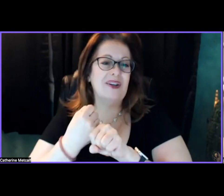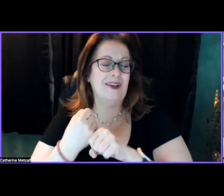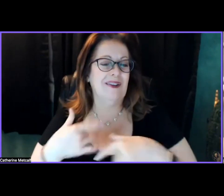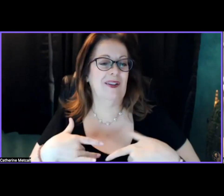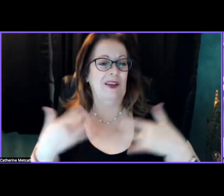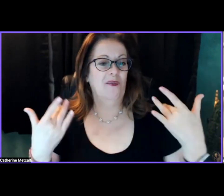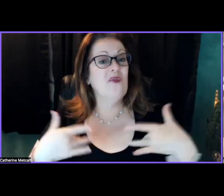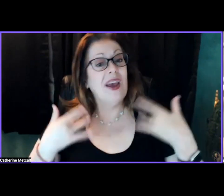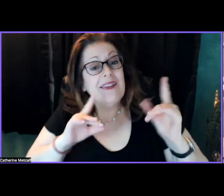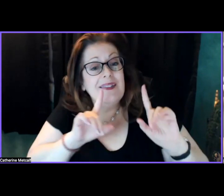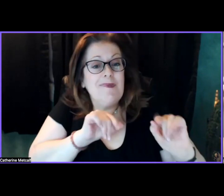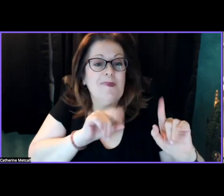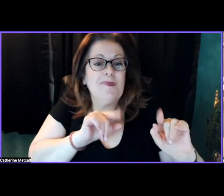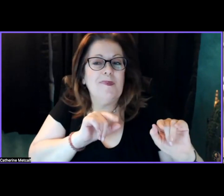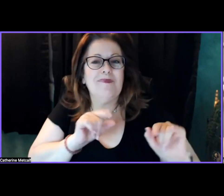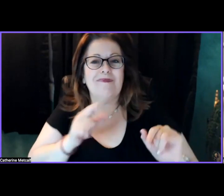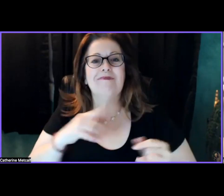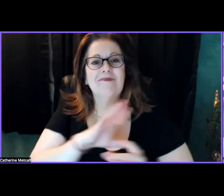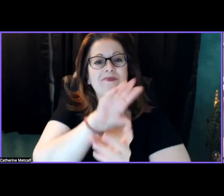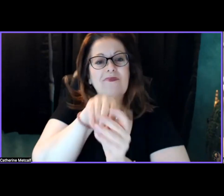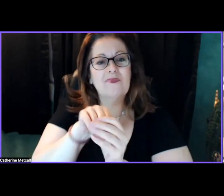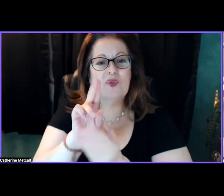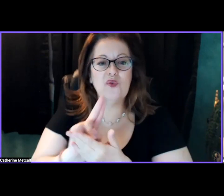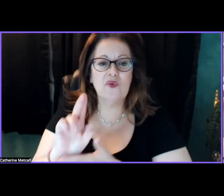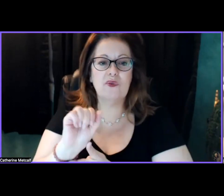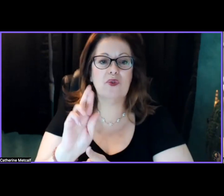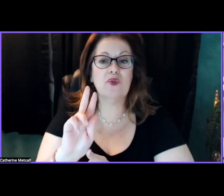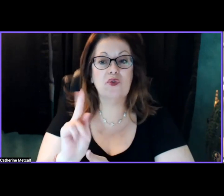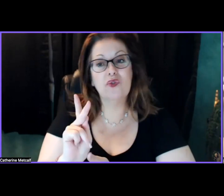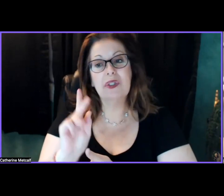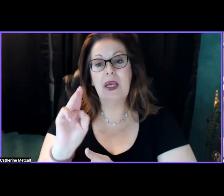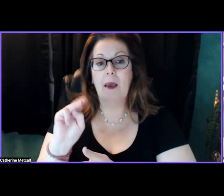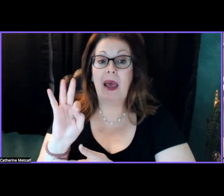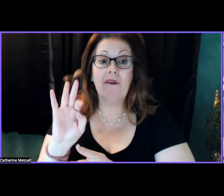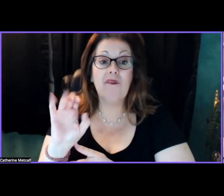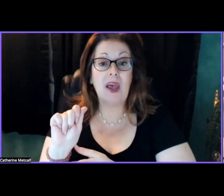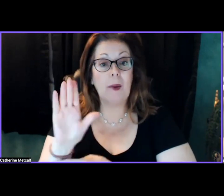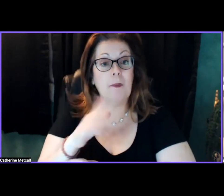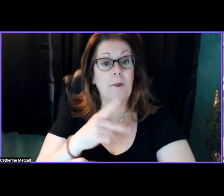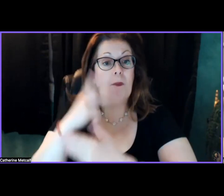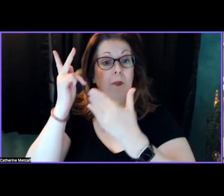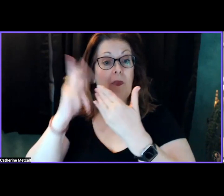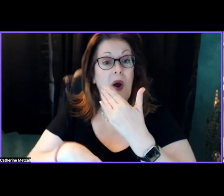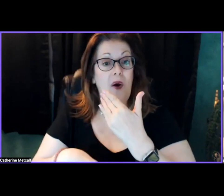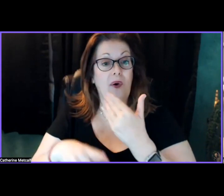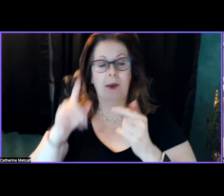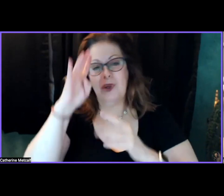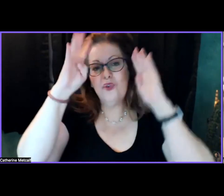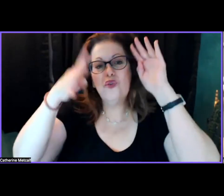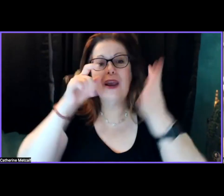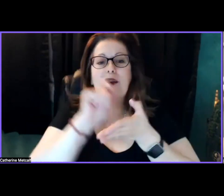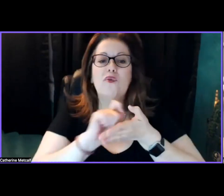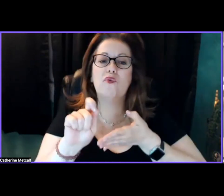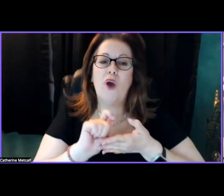of the University of Arkansas's MFA program in creative writing and translation. This